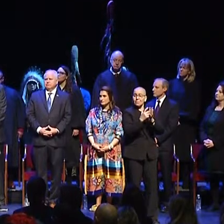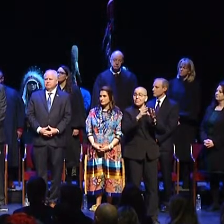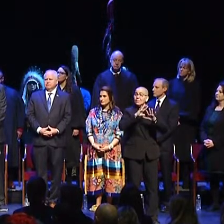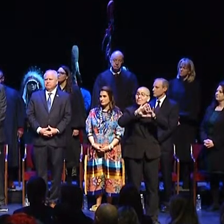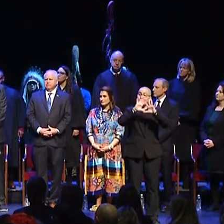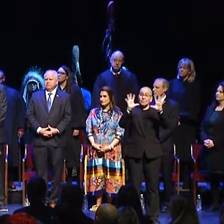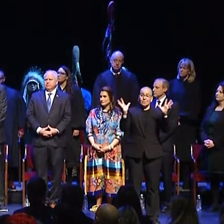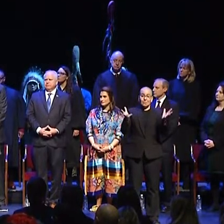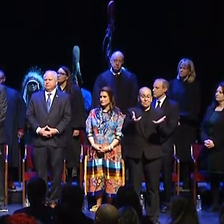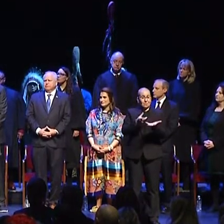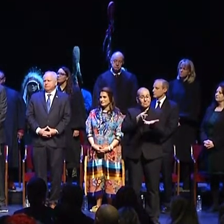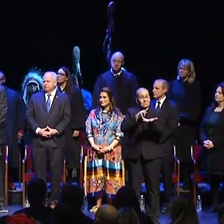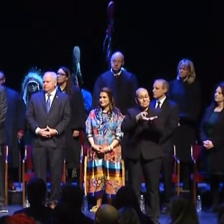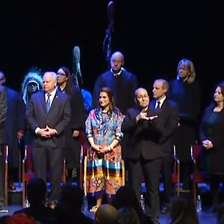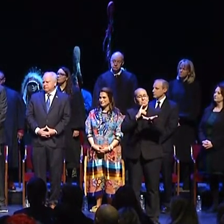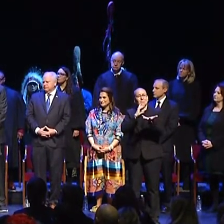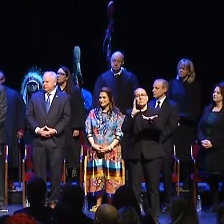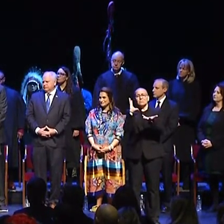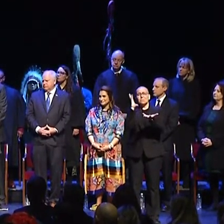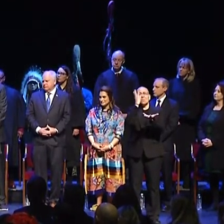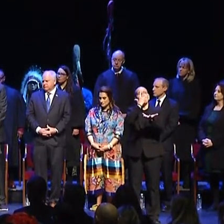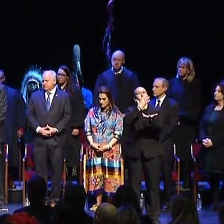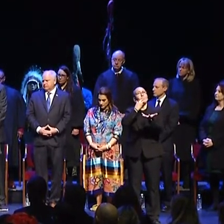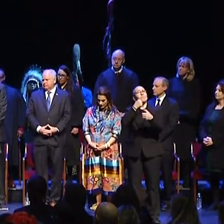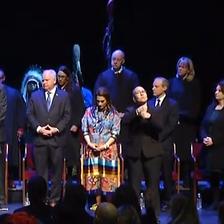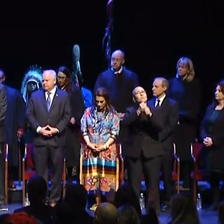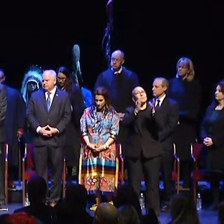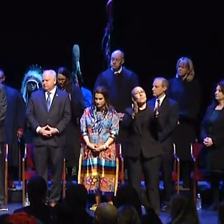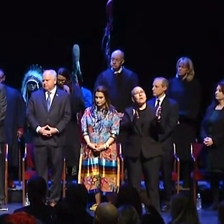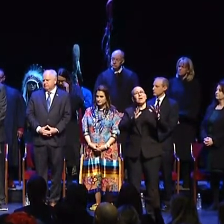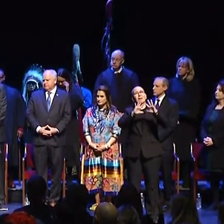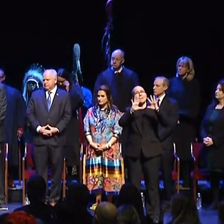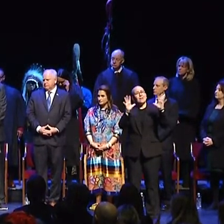creator, Gije Manadu.